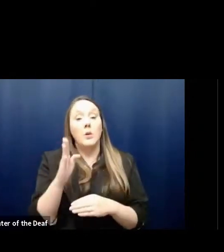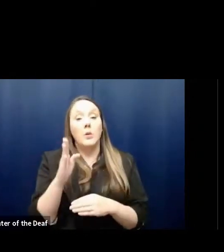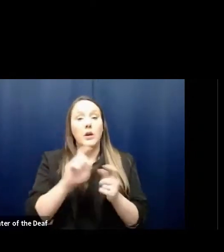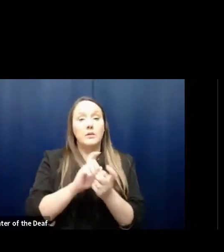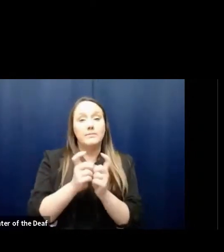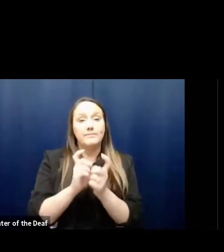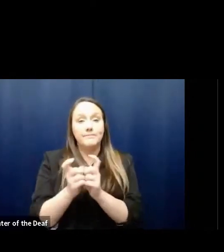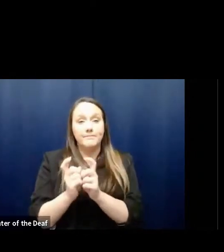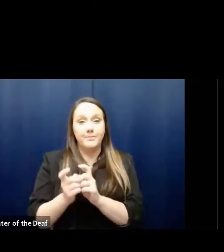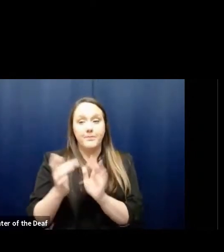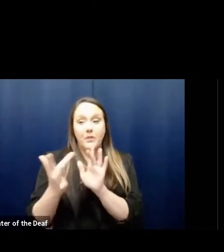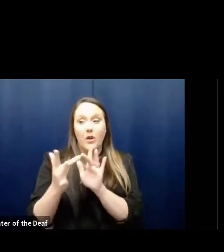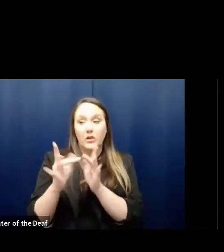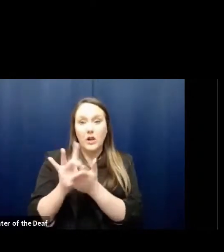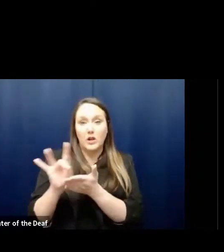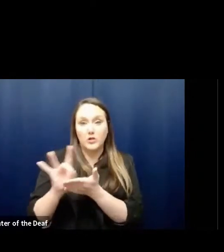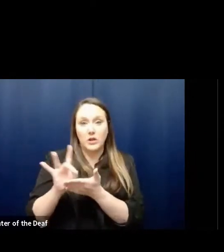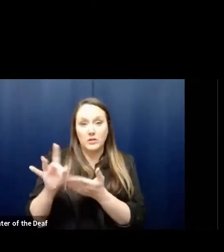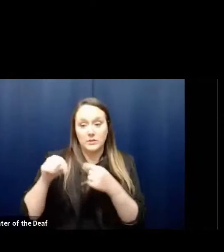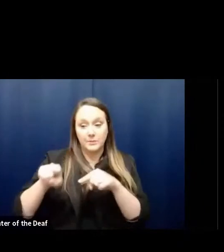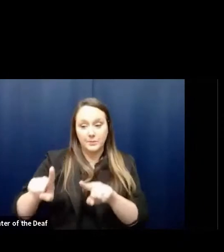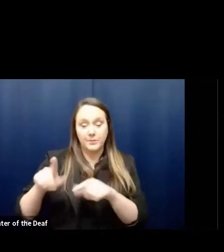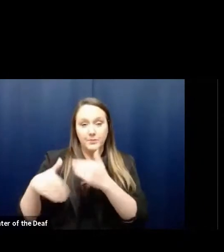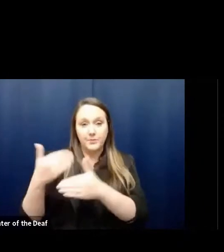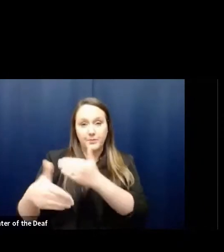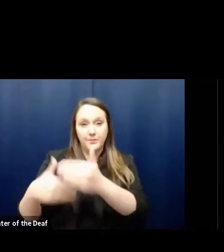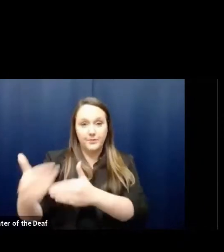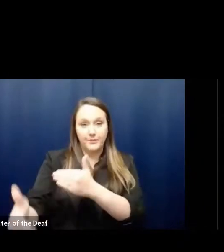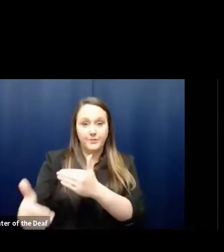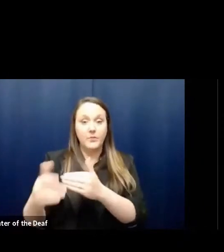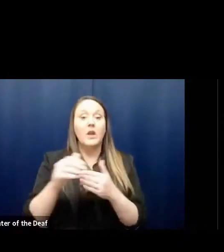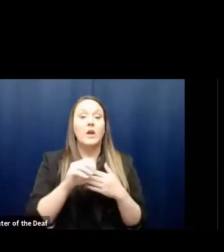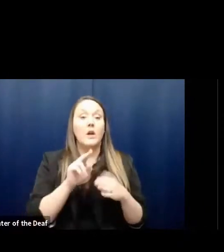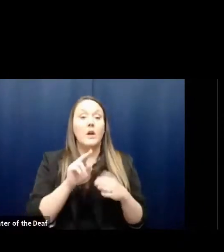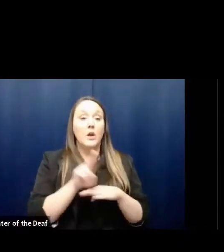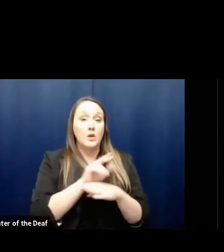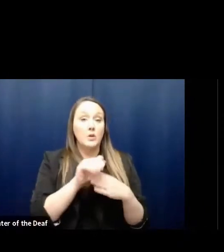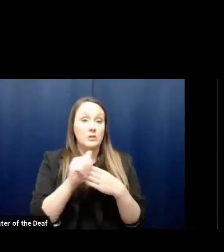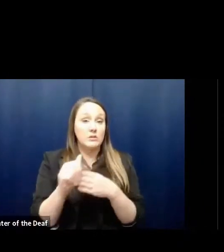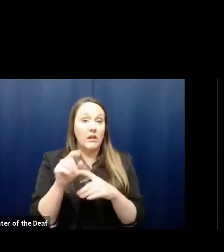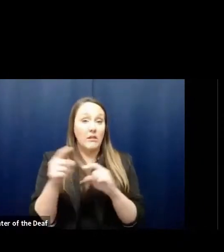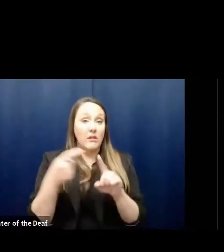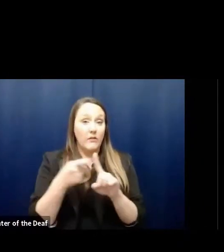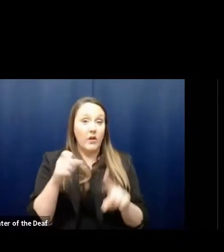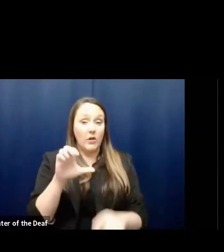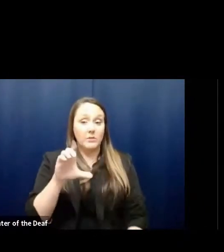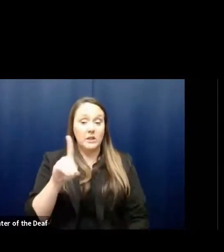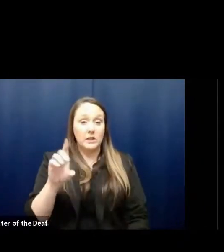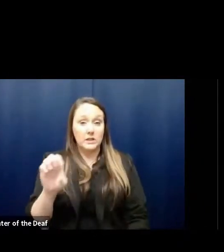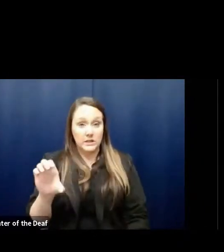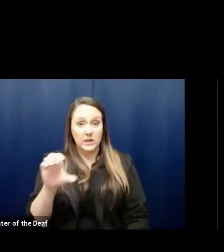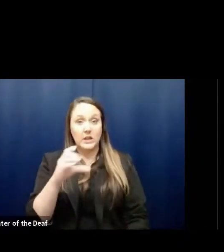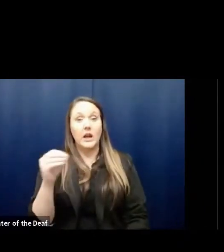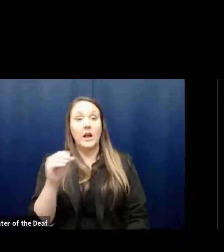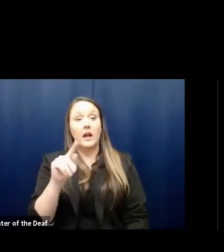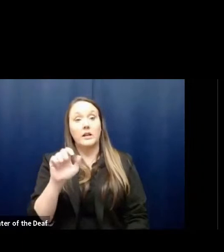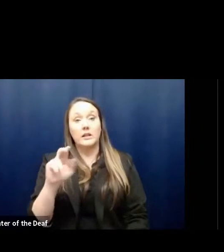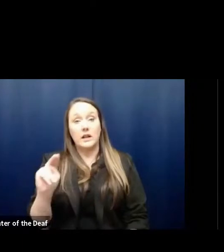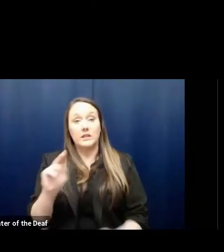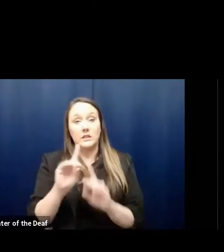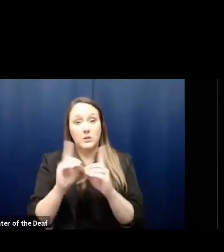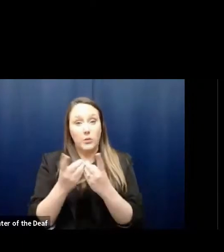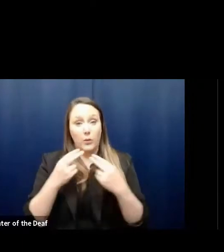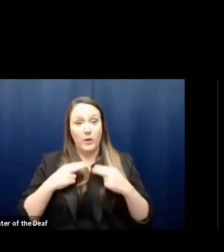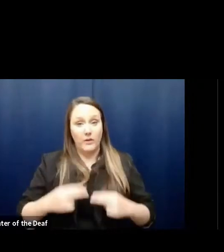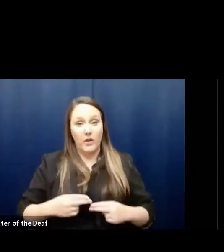pandemic progresses. We're using guidance from the CDC, the Tennessee Department of Health to identify how to use our